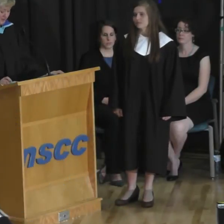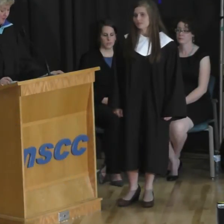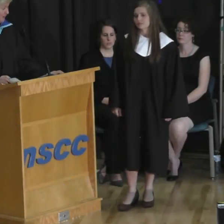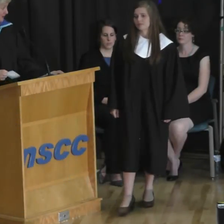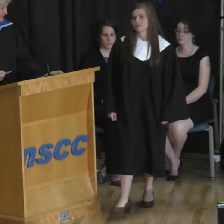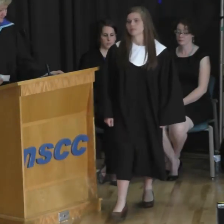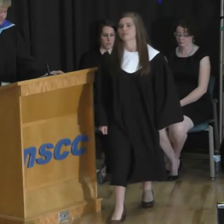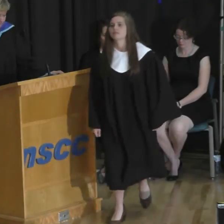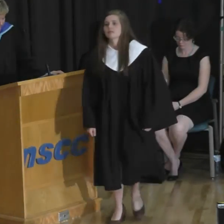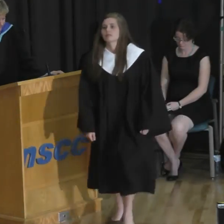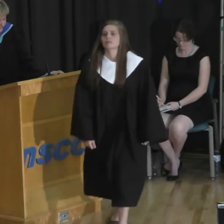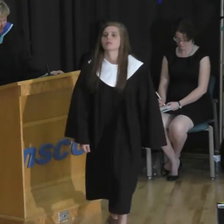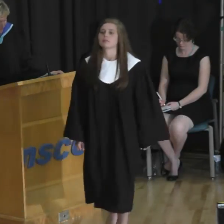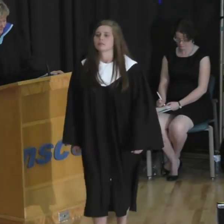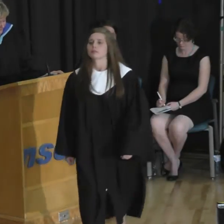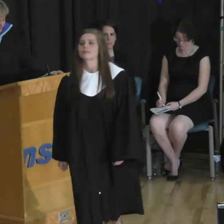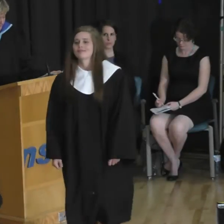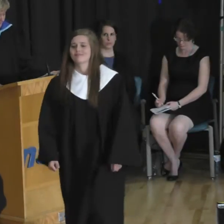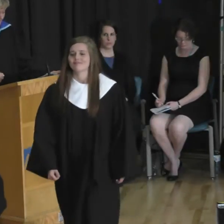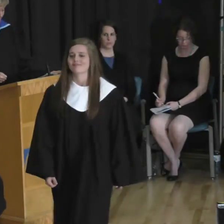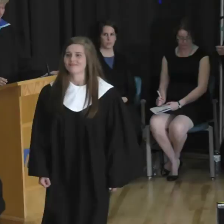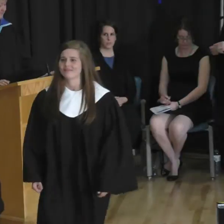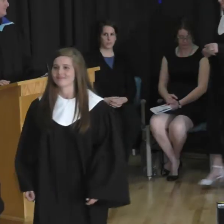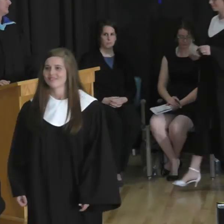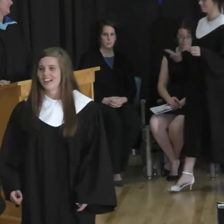Deirdre Schofield.